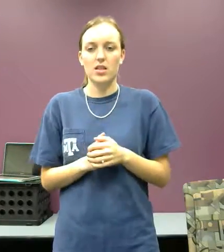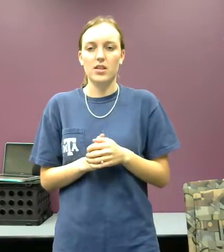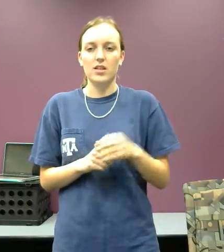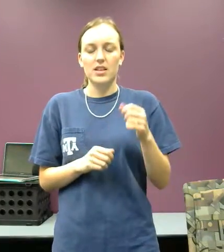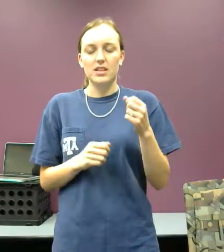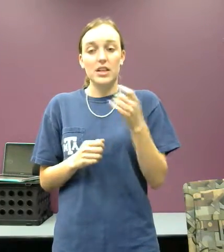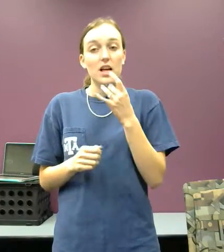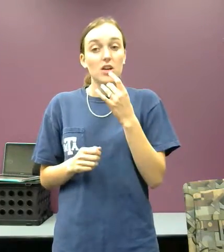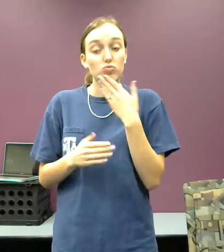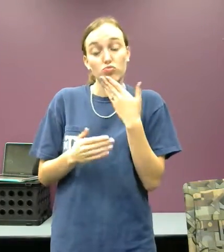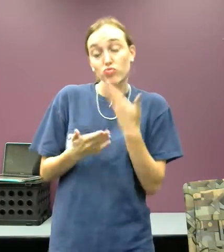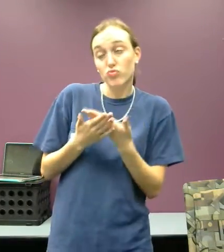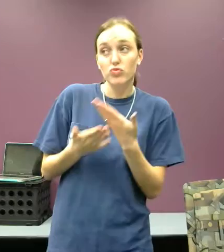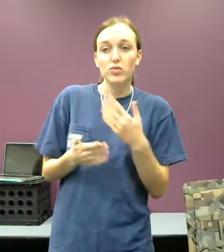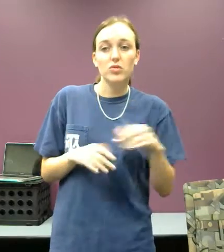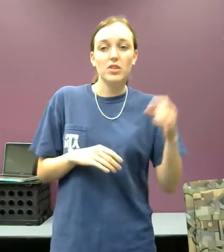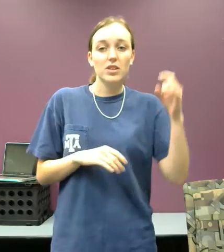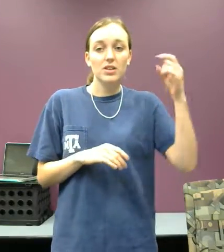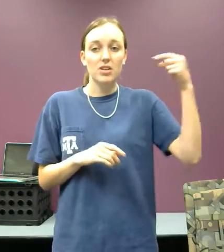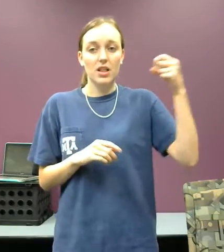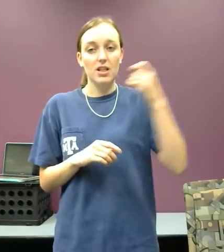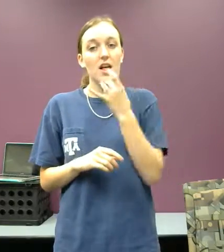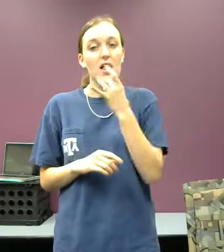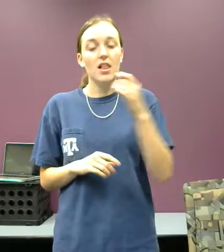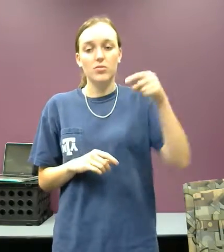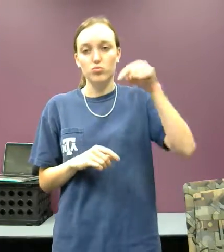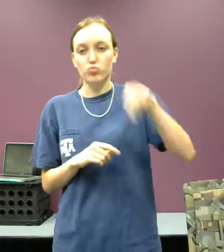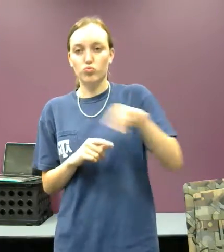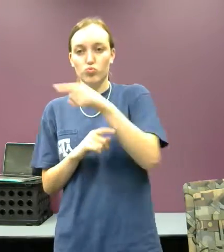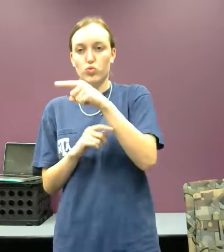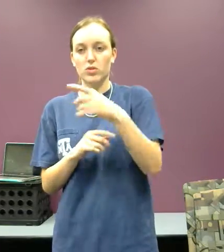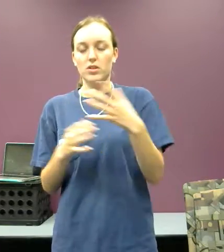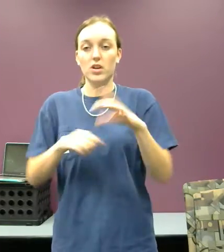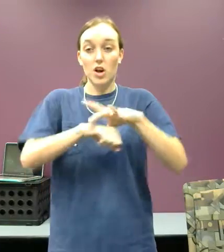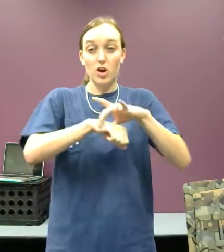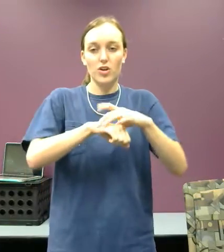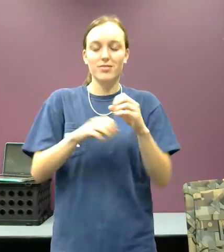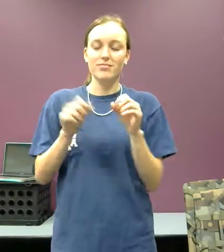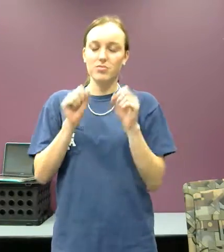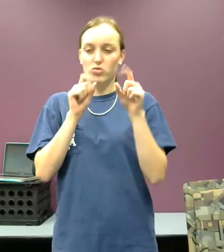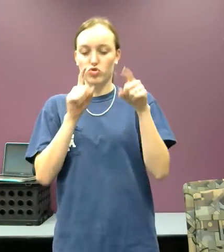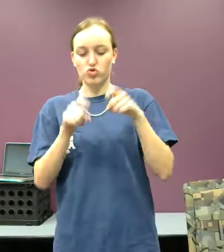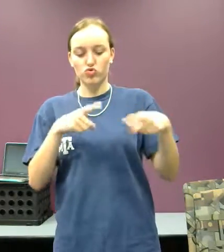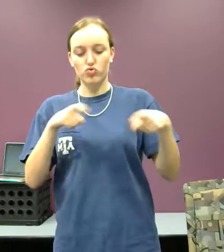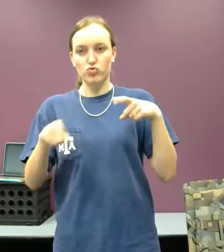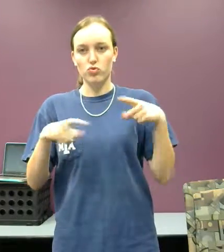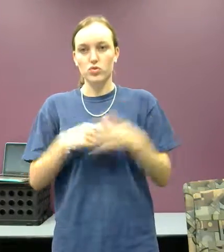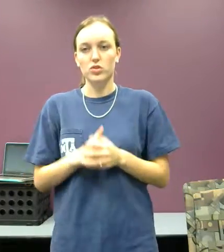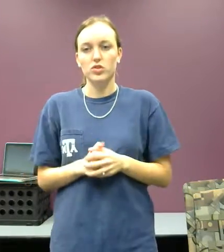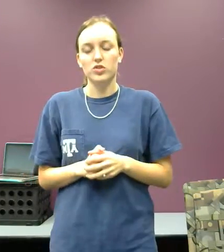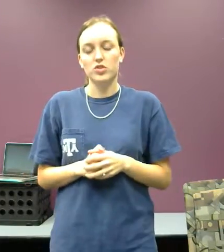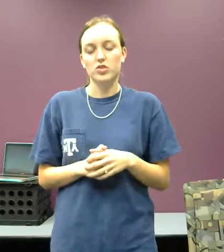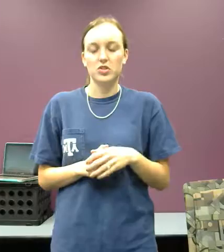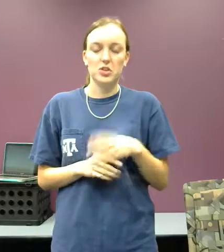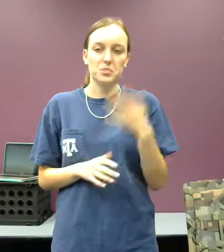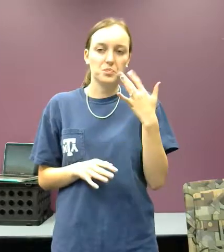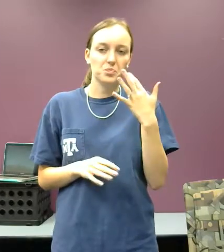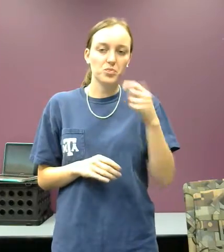Venus is reflected back into space. So here on Earth, the planet shines brightly, even when the sky is not pitch black. Hanging low on the